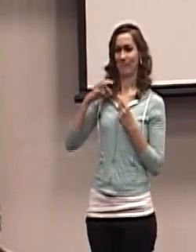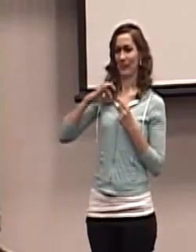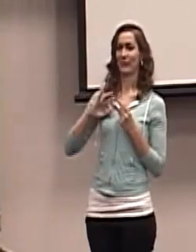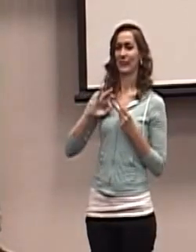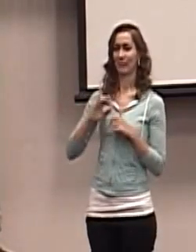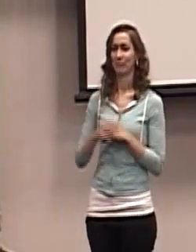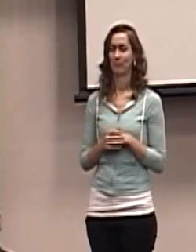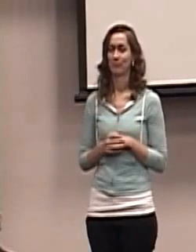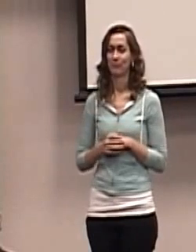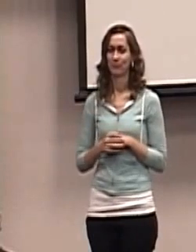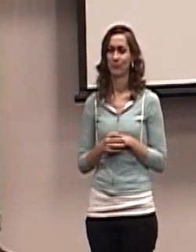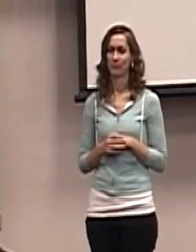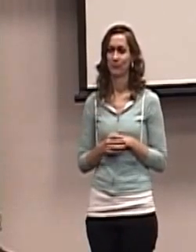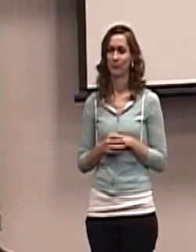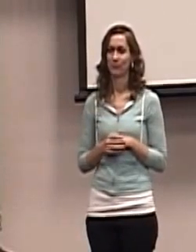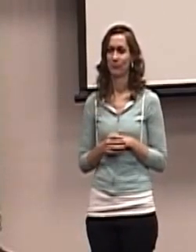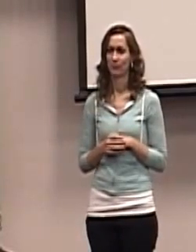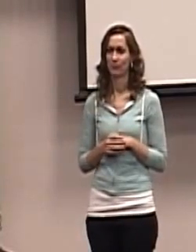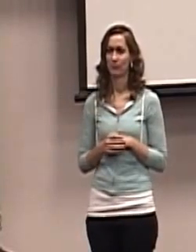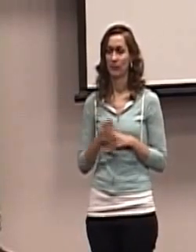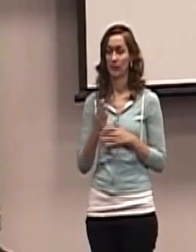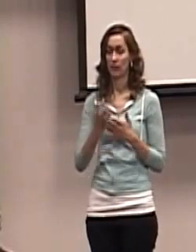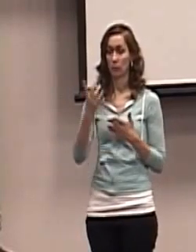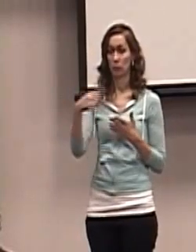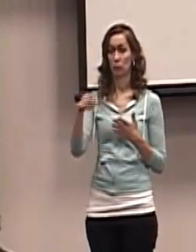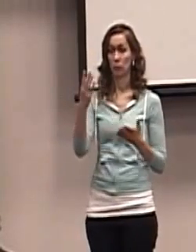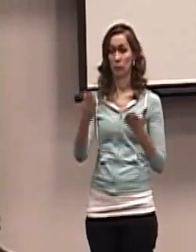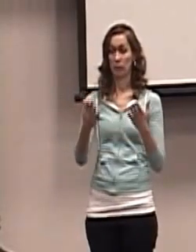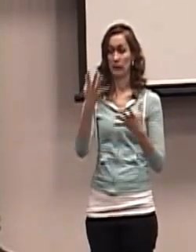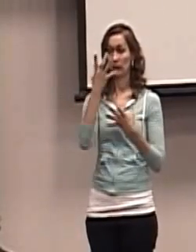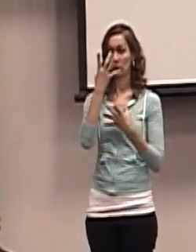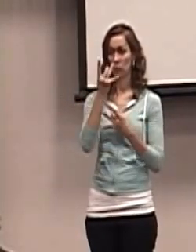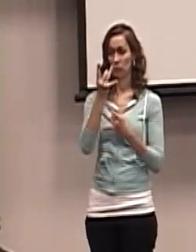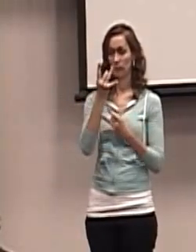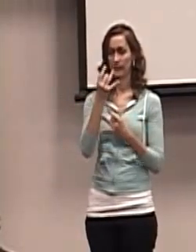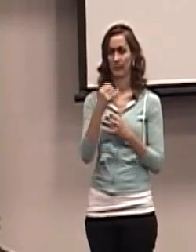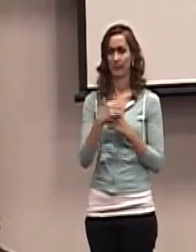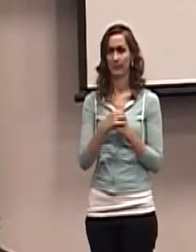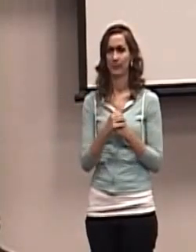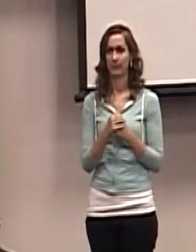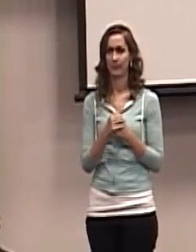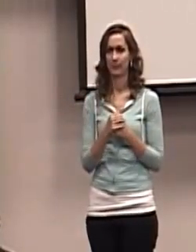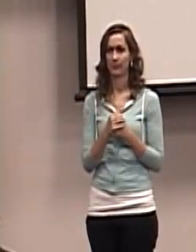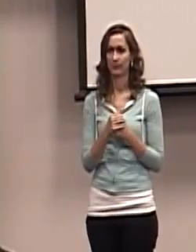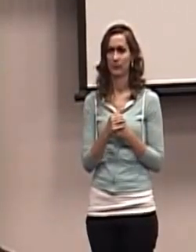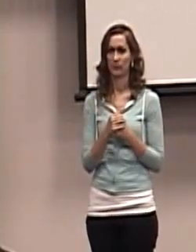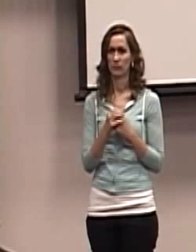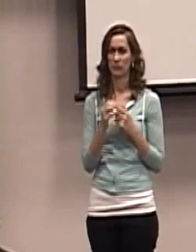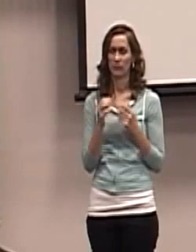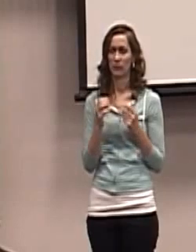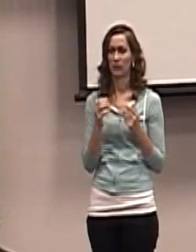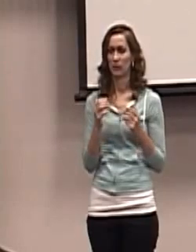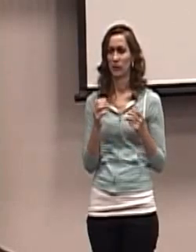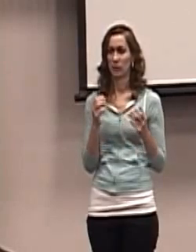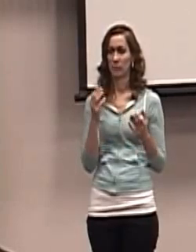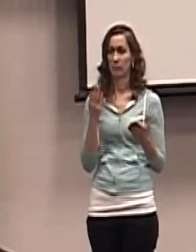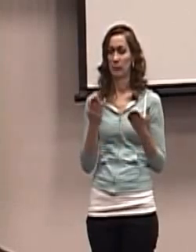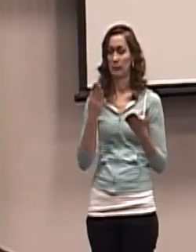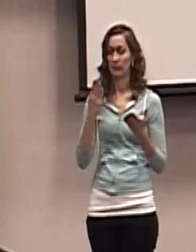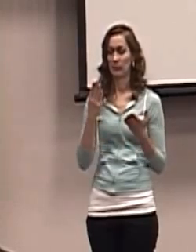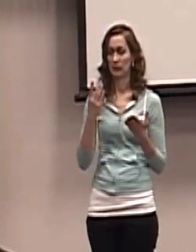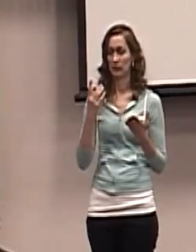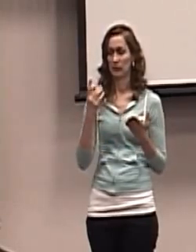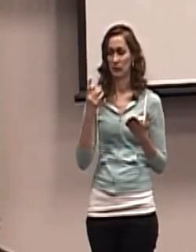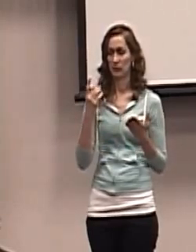anything. And some of you might be interested in this now. It could be that you're saying right